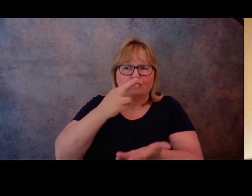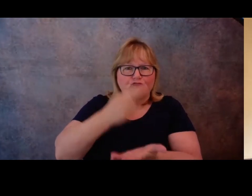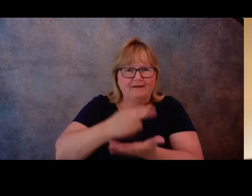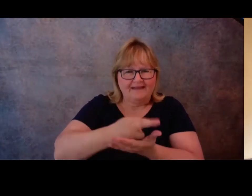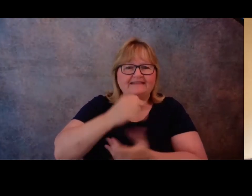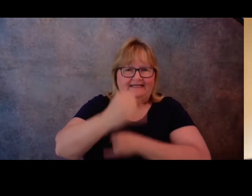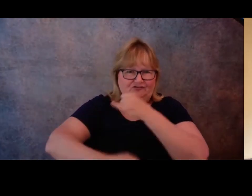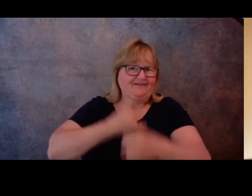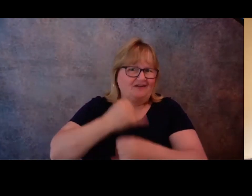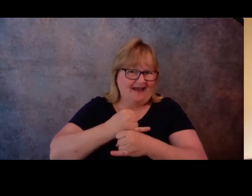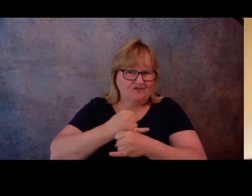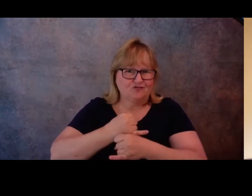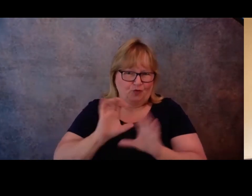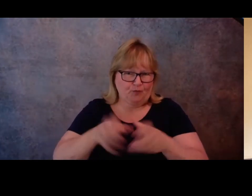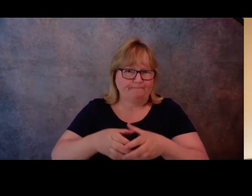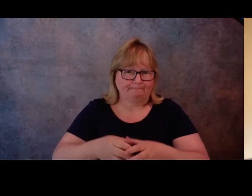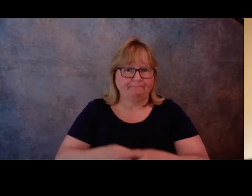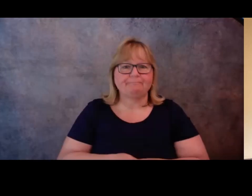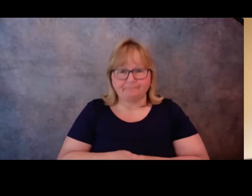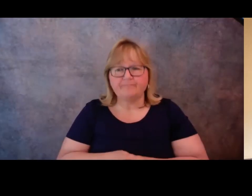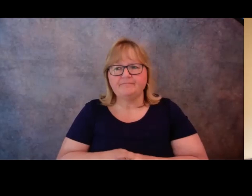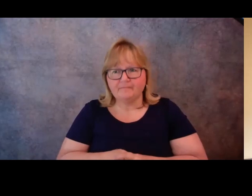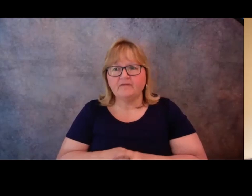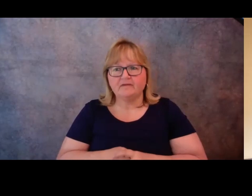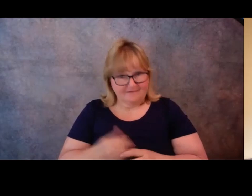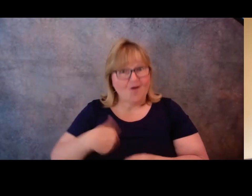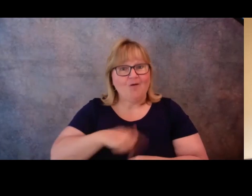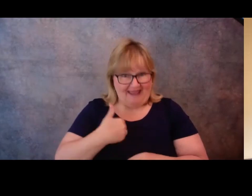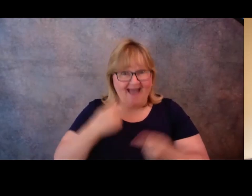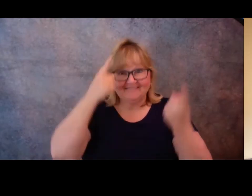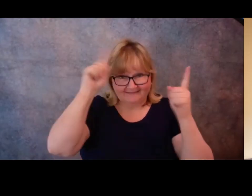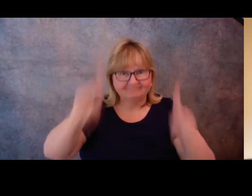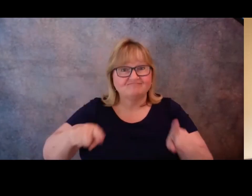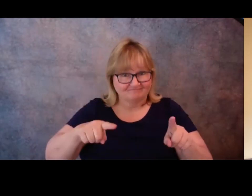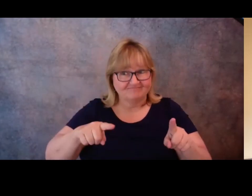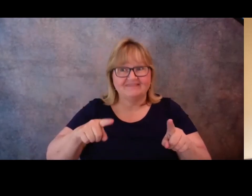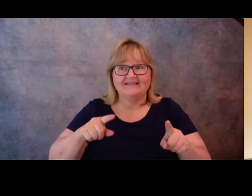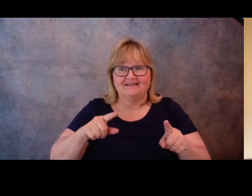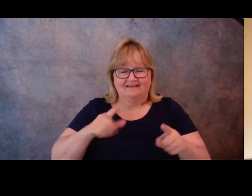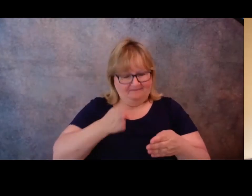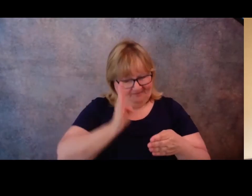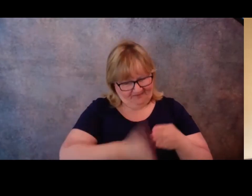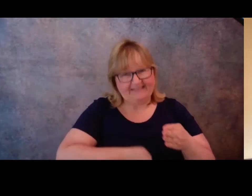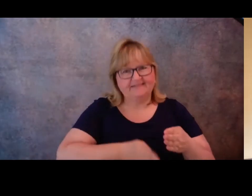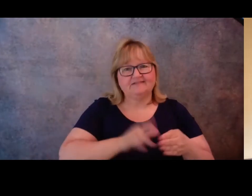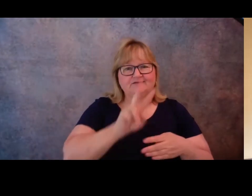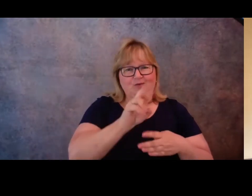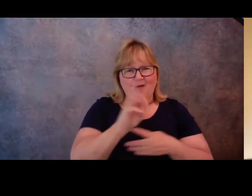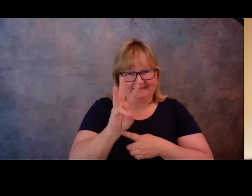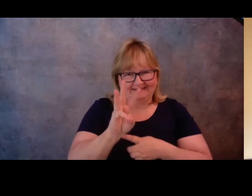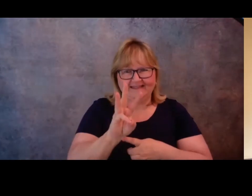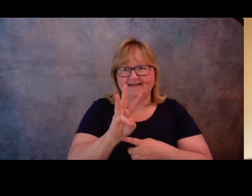International. So we have a treaty. It's concluded in 2006. It was